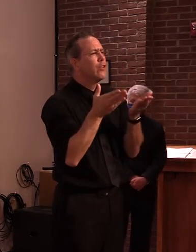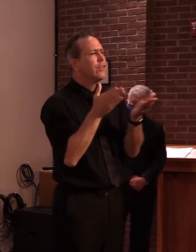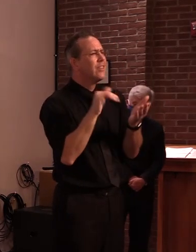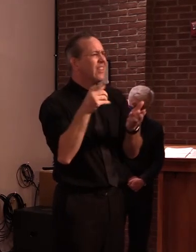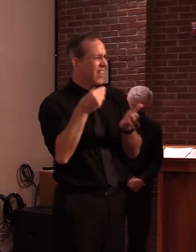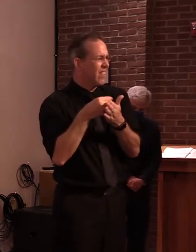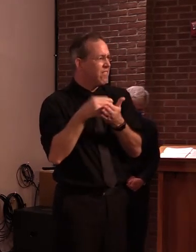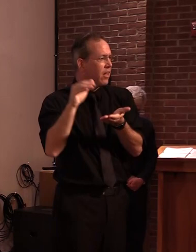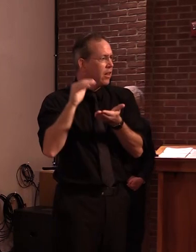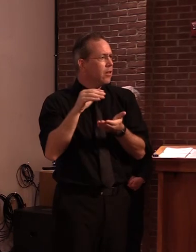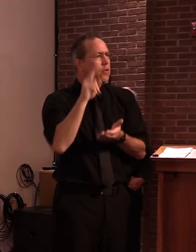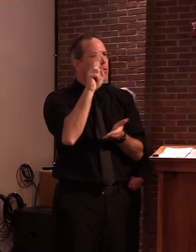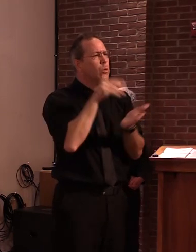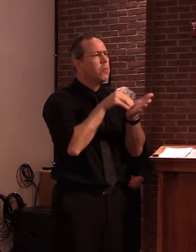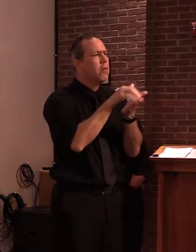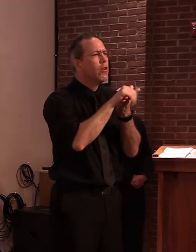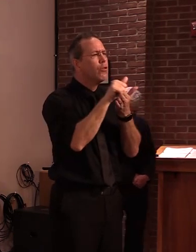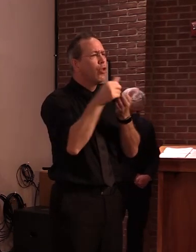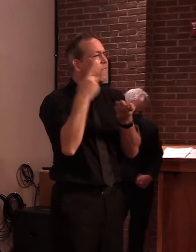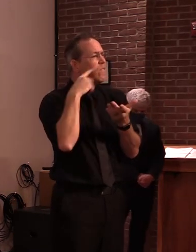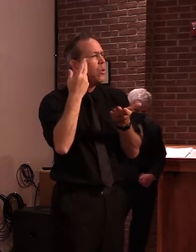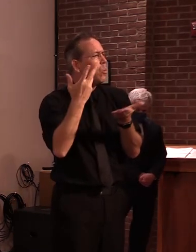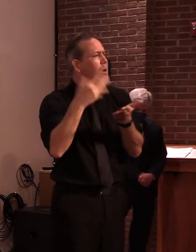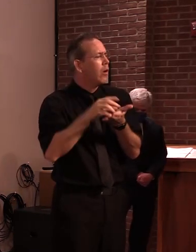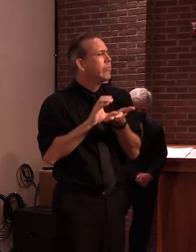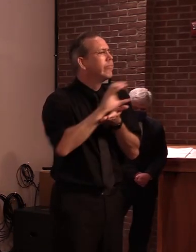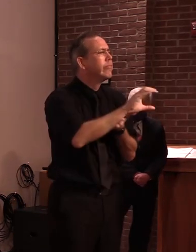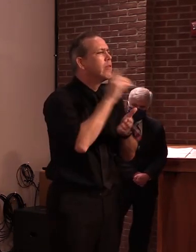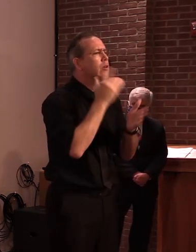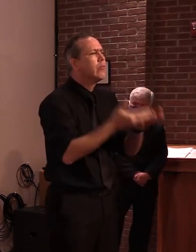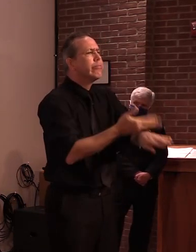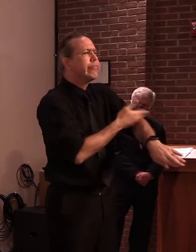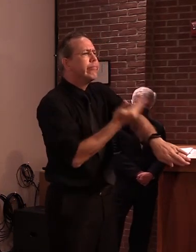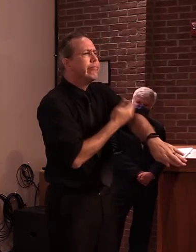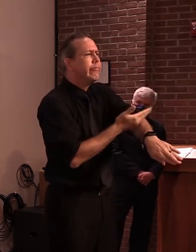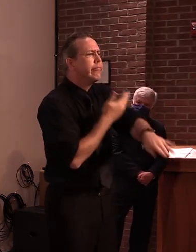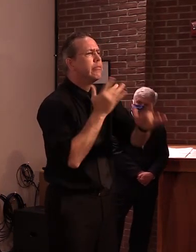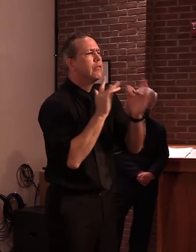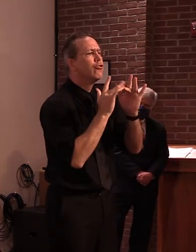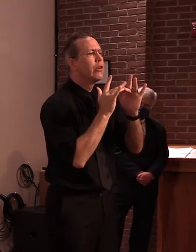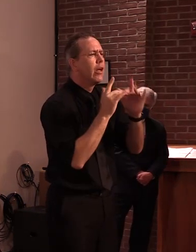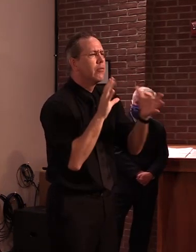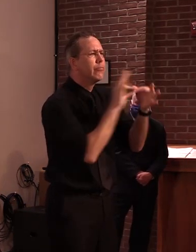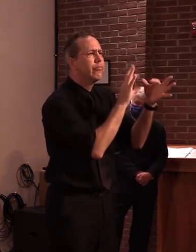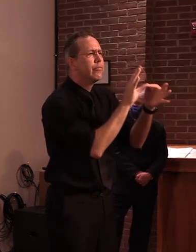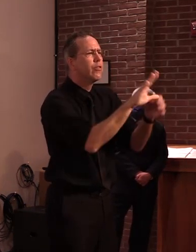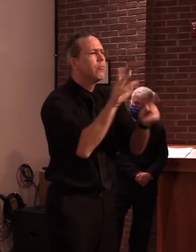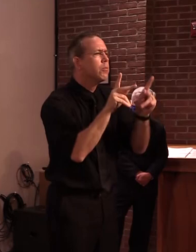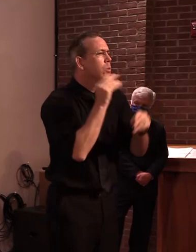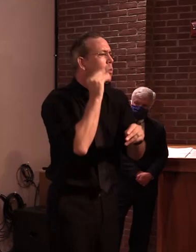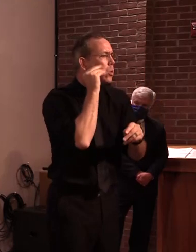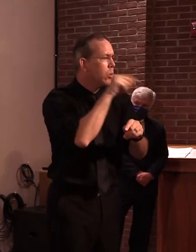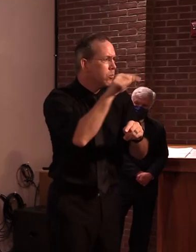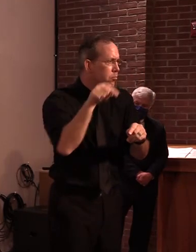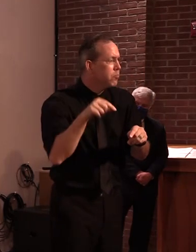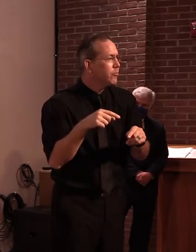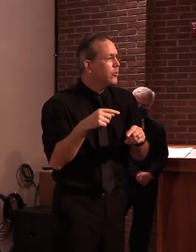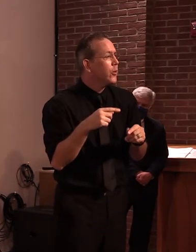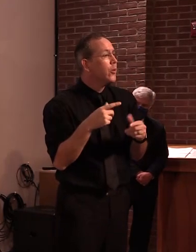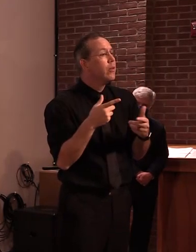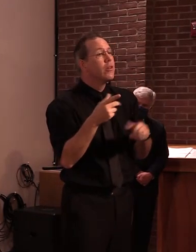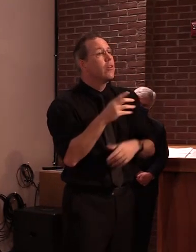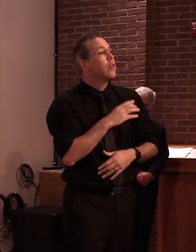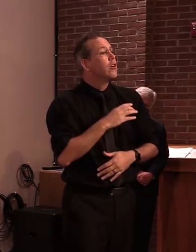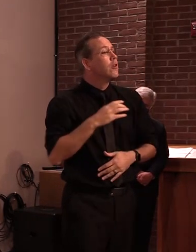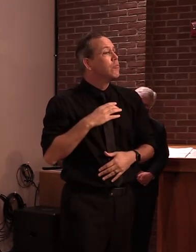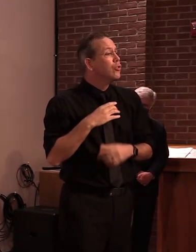extend telecommunications lines to their homes for internet access. Commissioner Tierney is on the line for